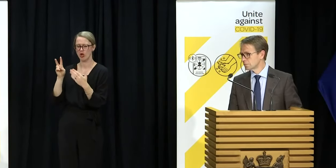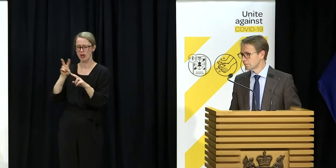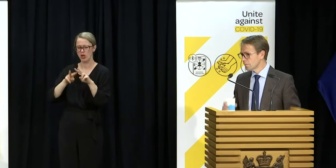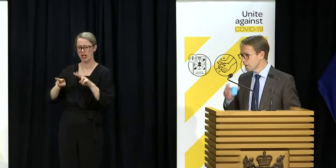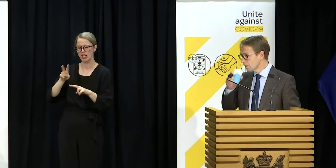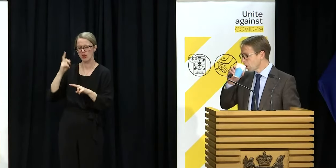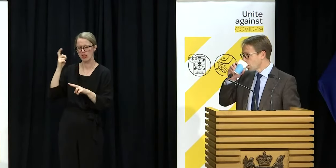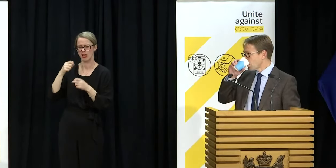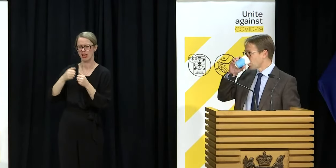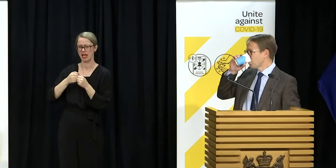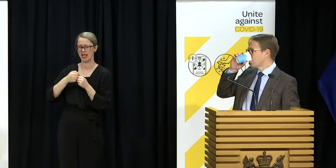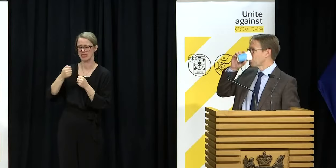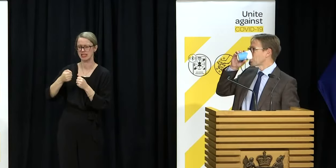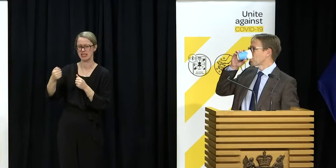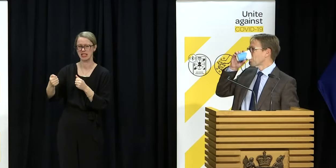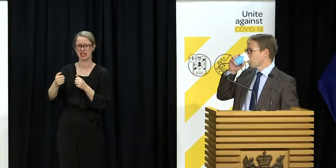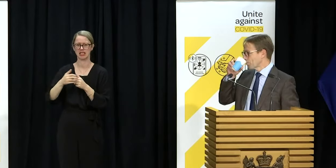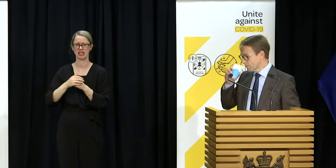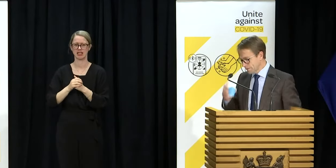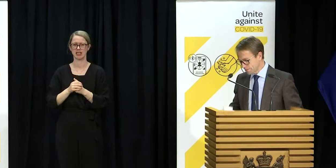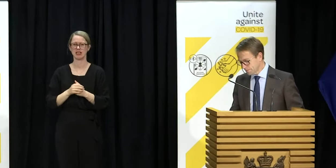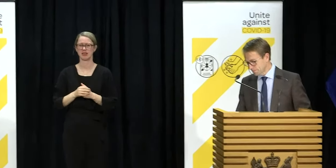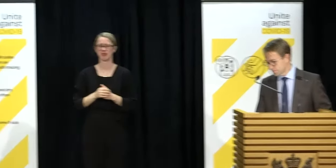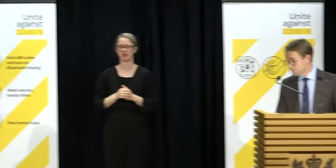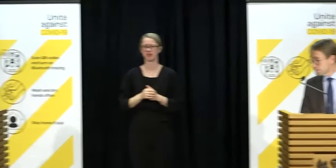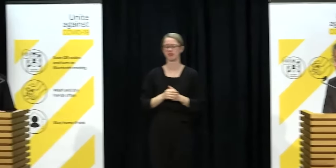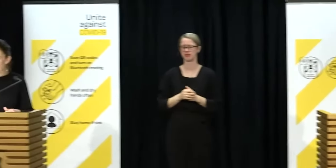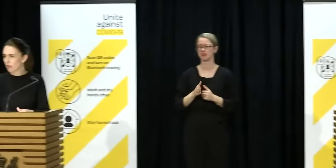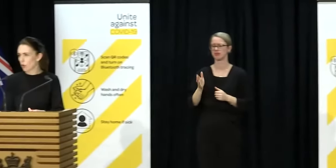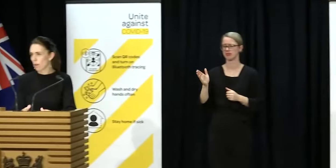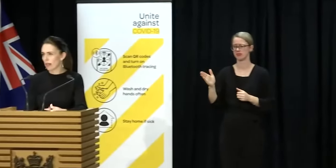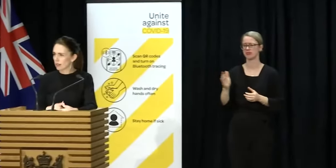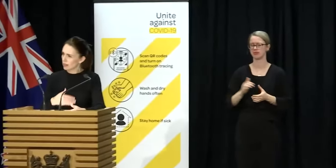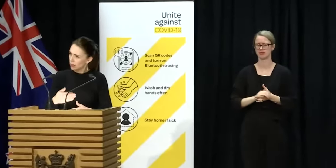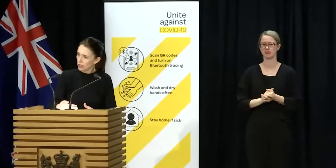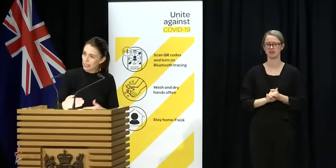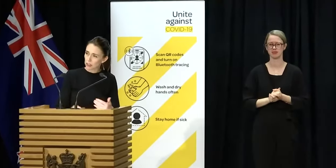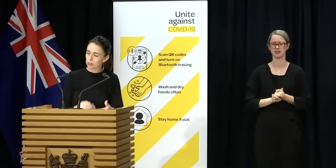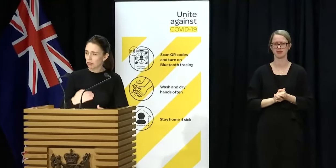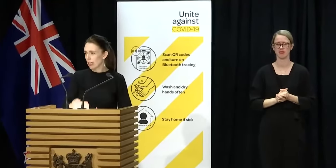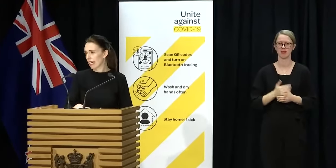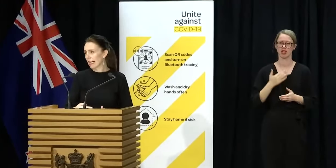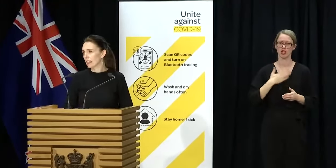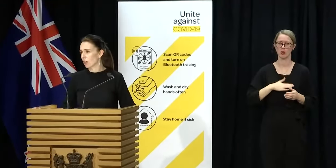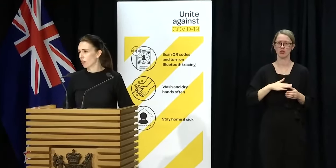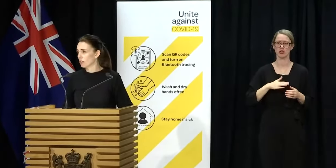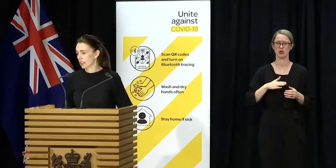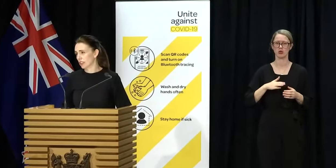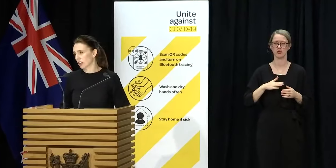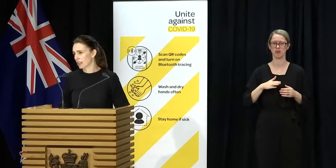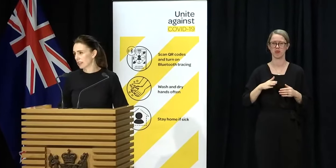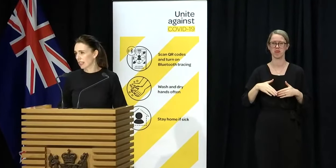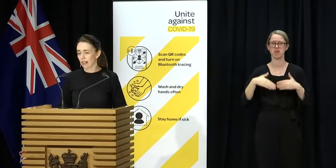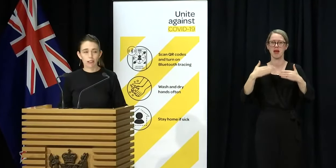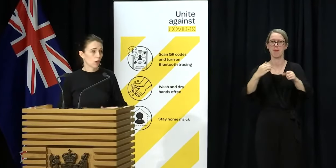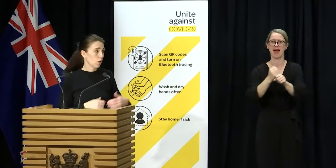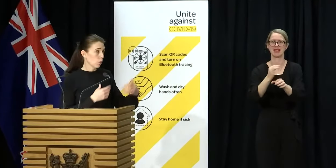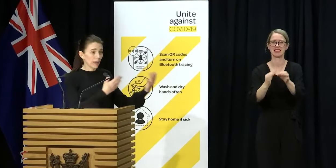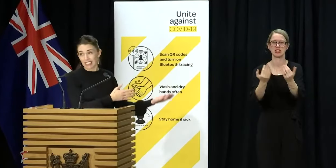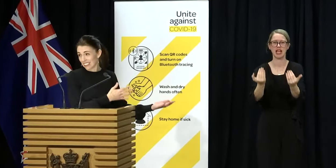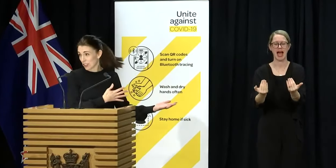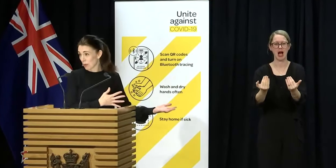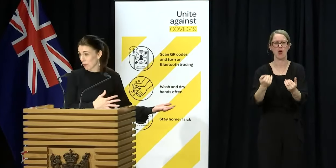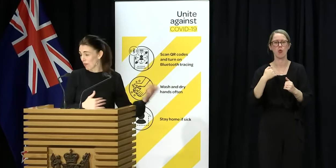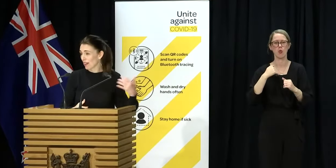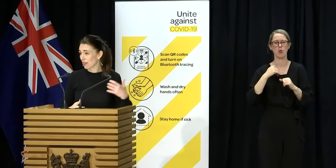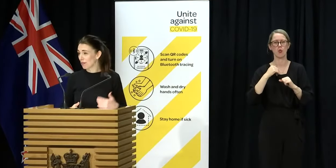of extending or reducing alert levels? So look, we're always careful about getting too far ahead of decisions that